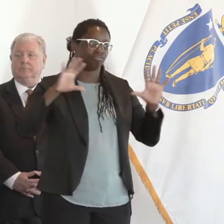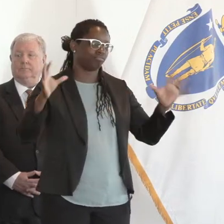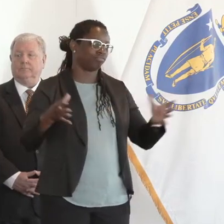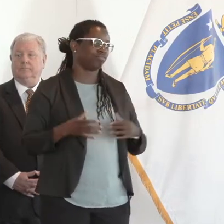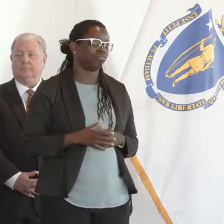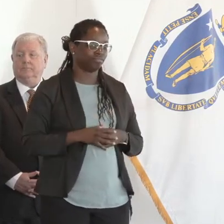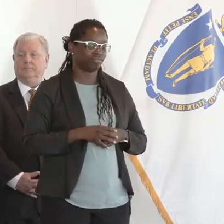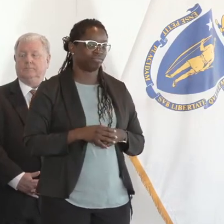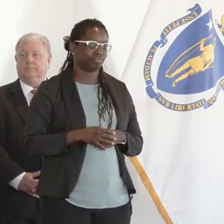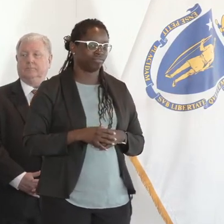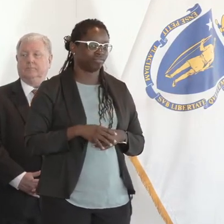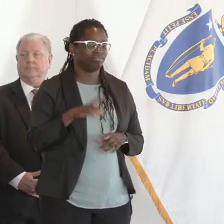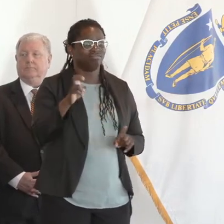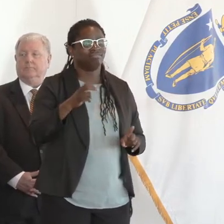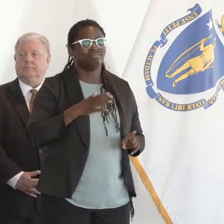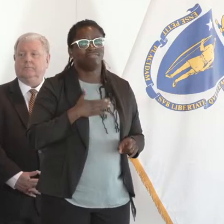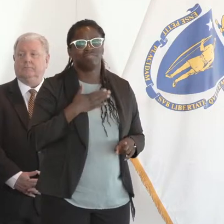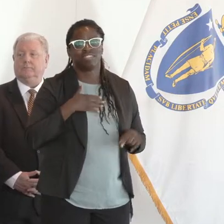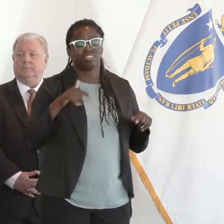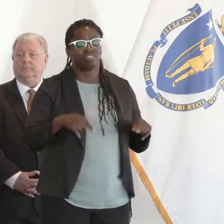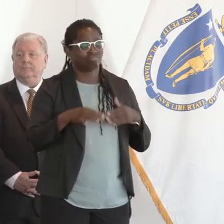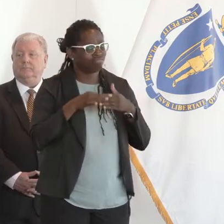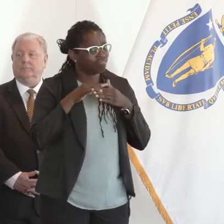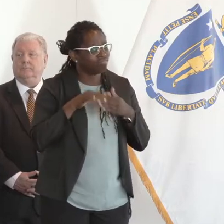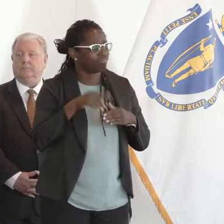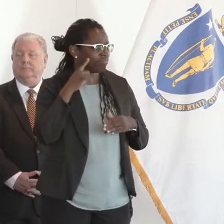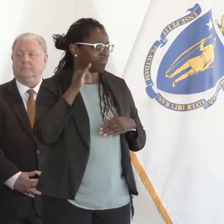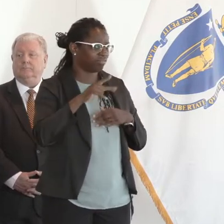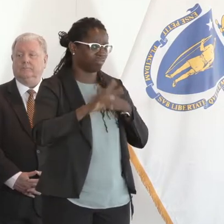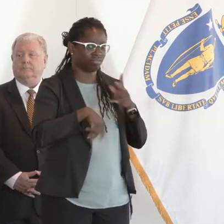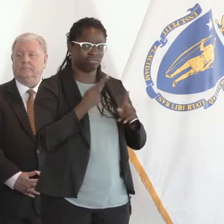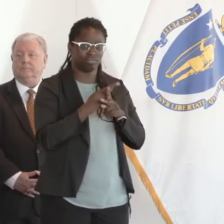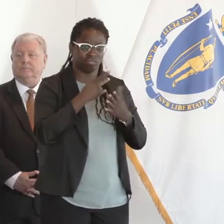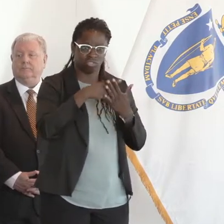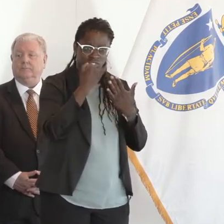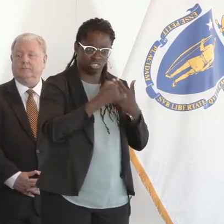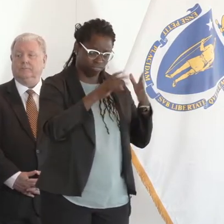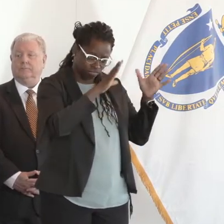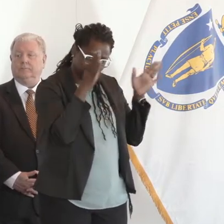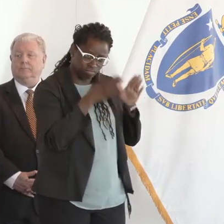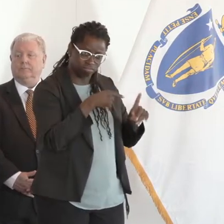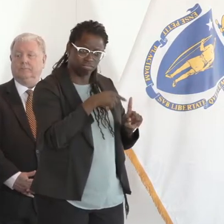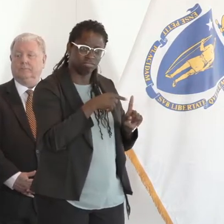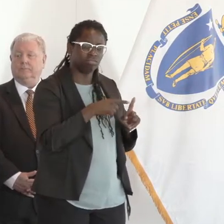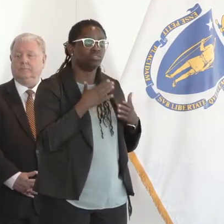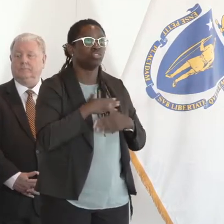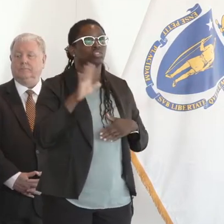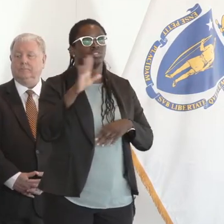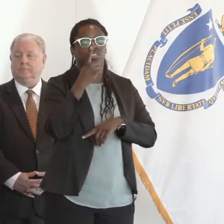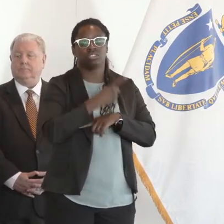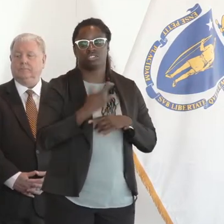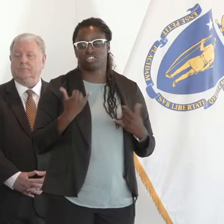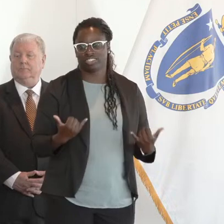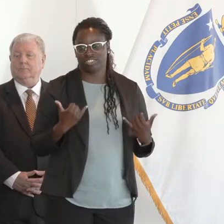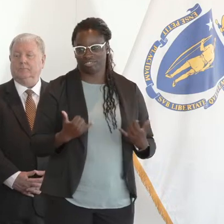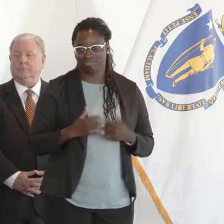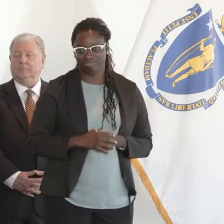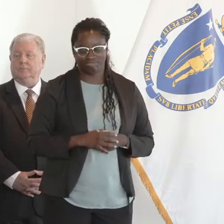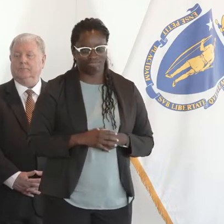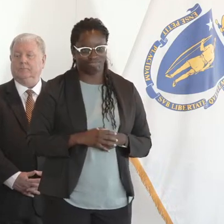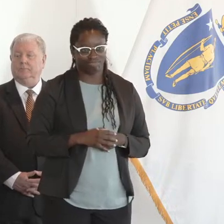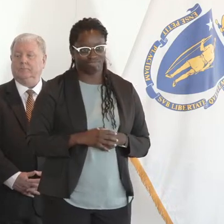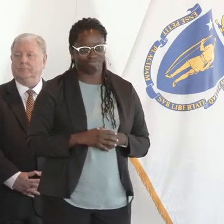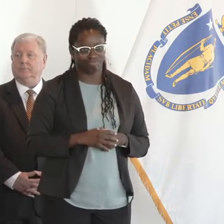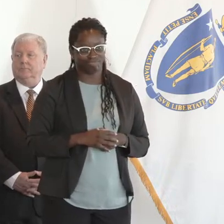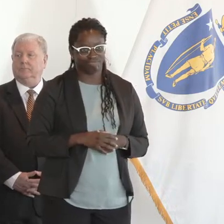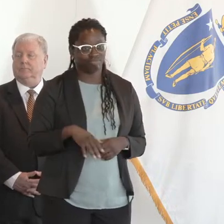the cutting edge of this with all of you, and I really, really appreciate your time here today. And it is my pleasure to bring to